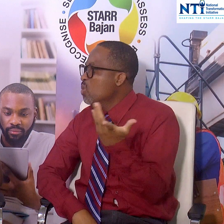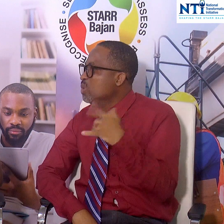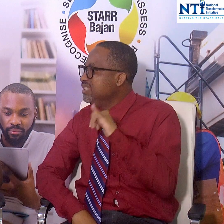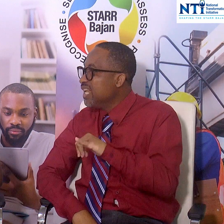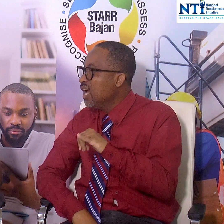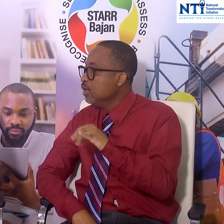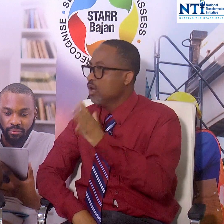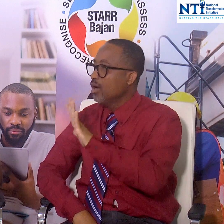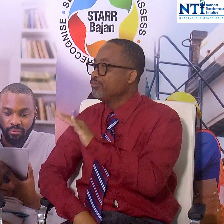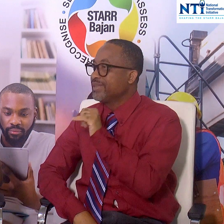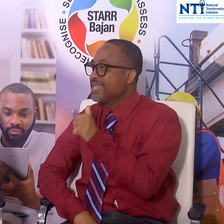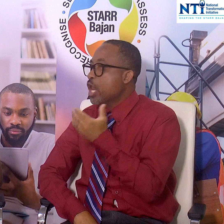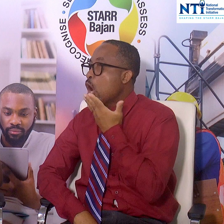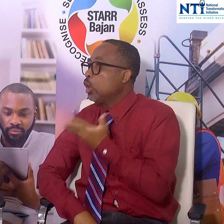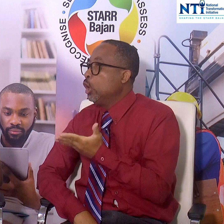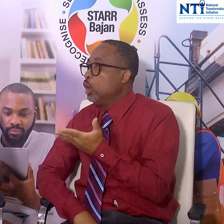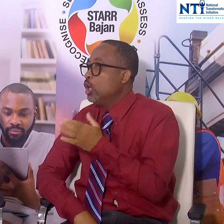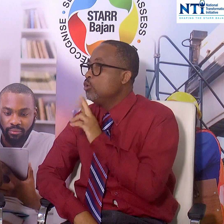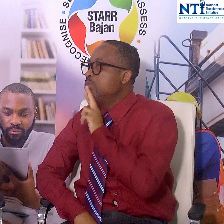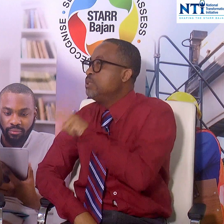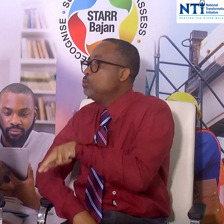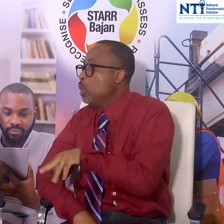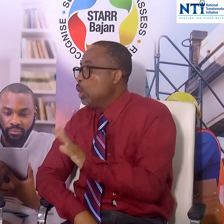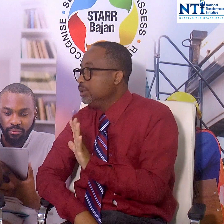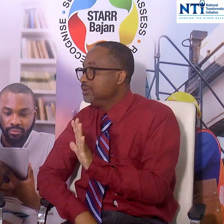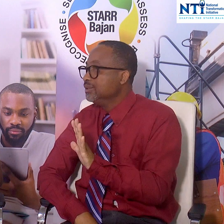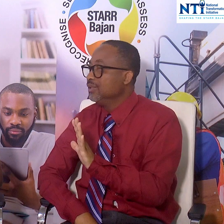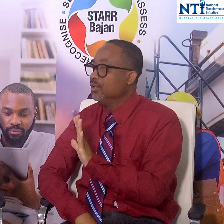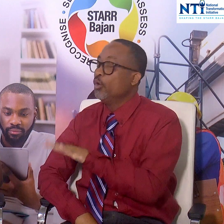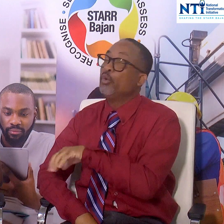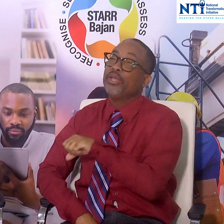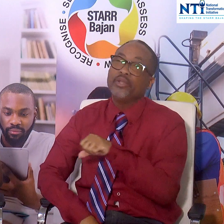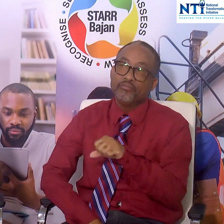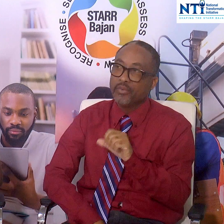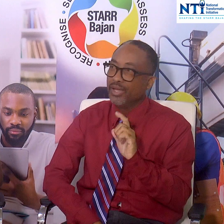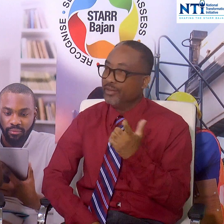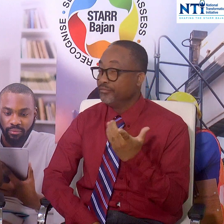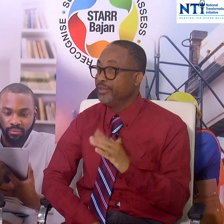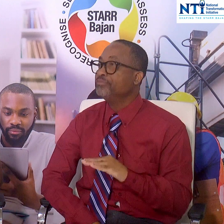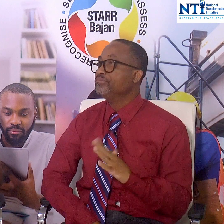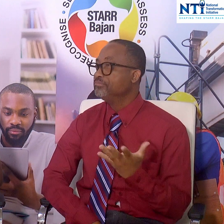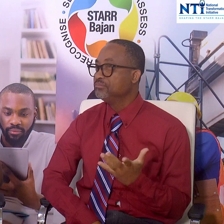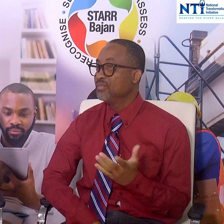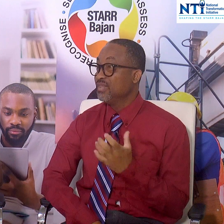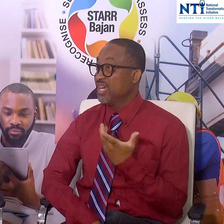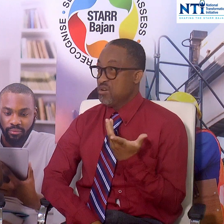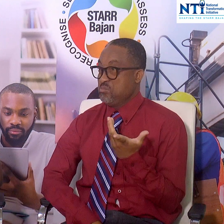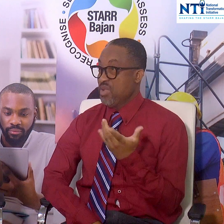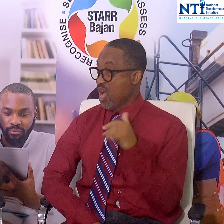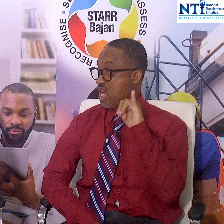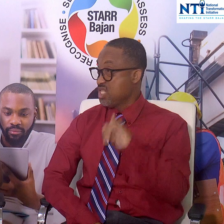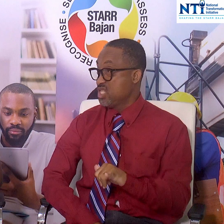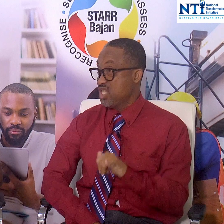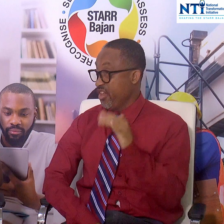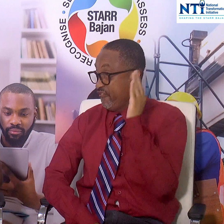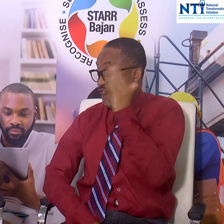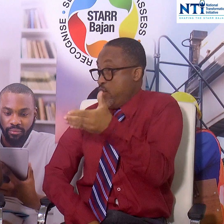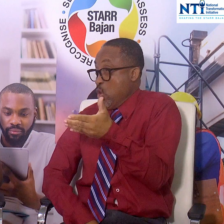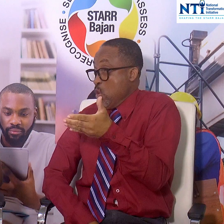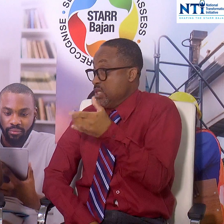dumb, and I would say, you know, that's not a good thing to say. And I would respond to people like that. But